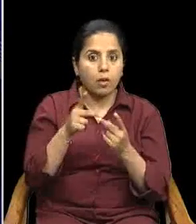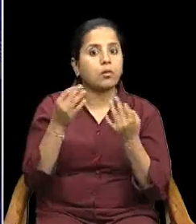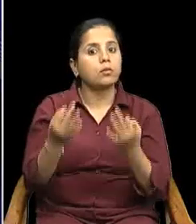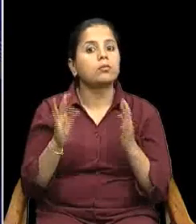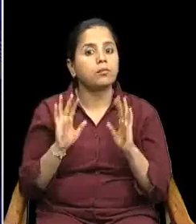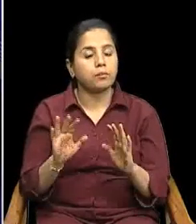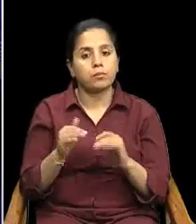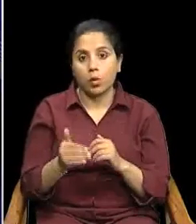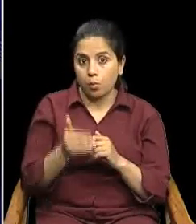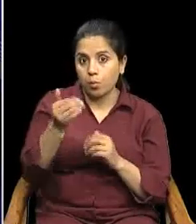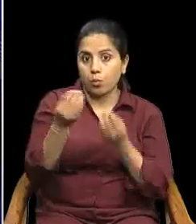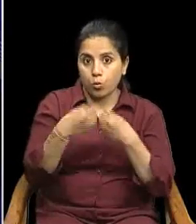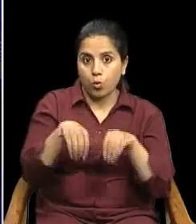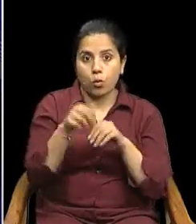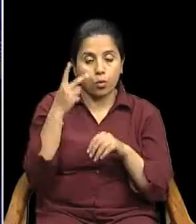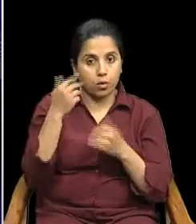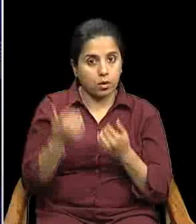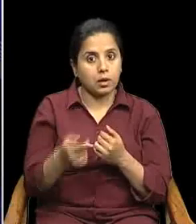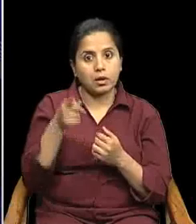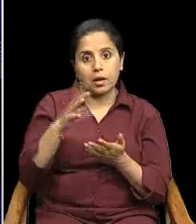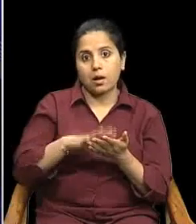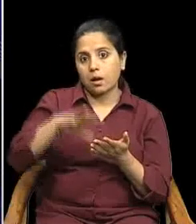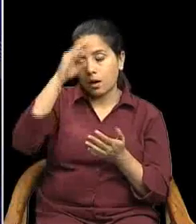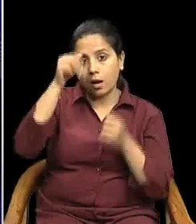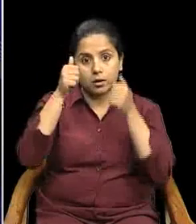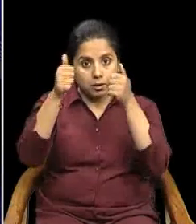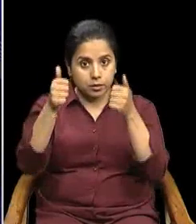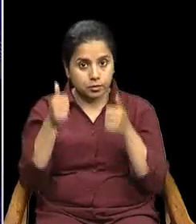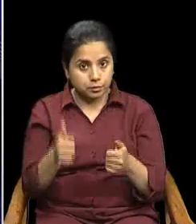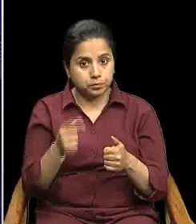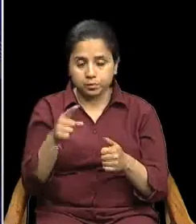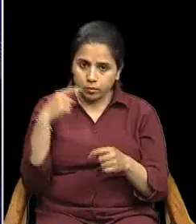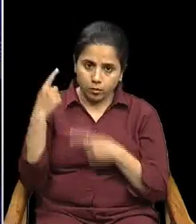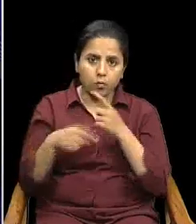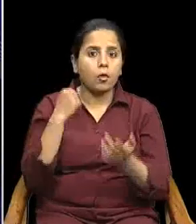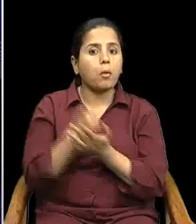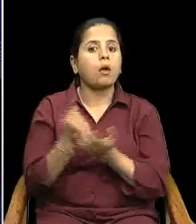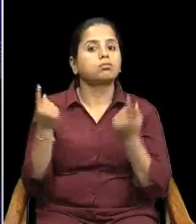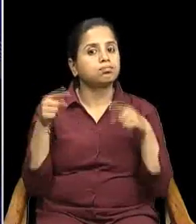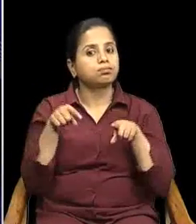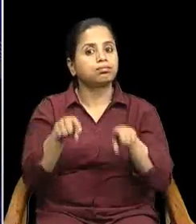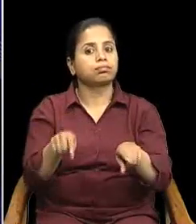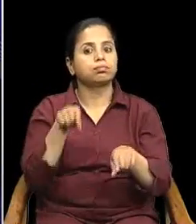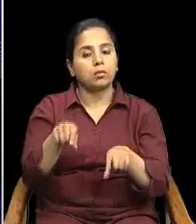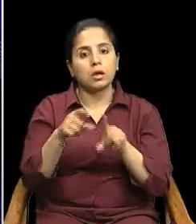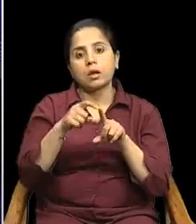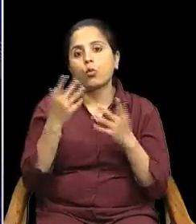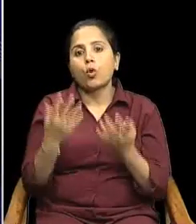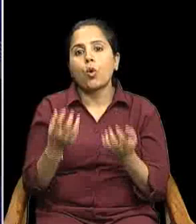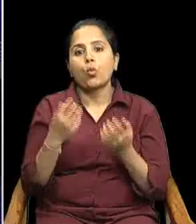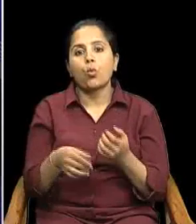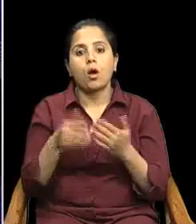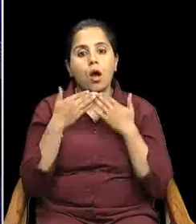Now, furthermore, these learning outcomes should also align with the desired